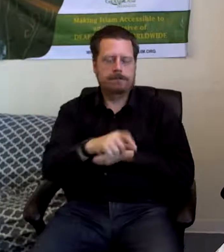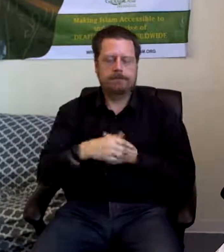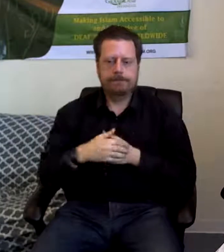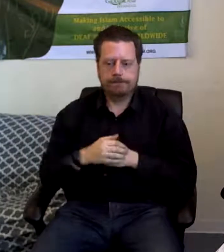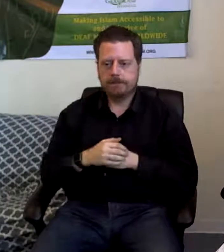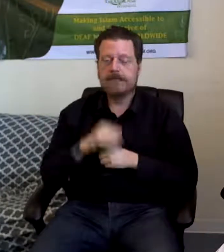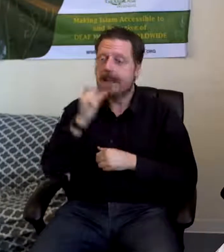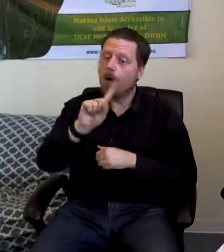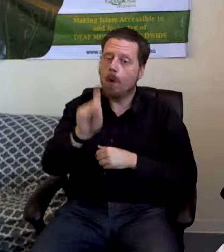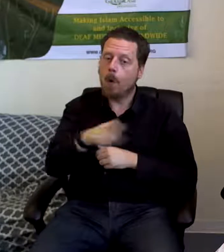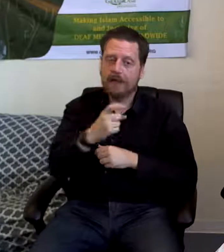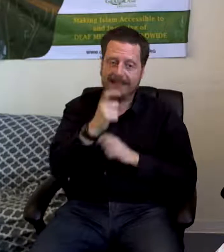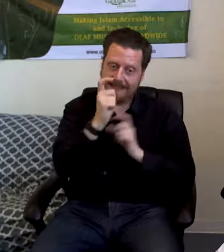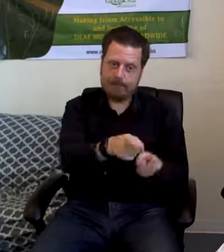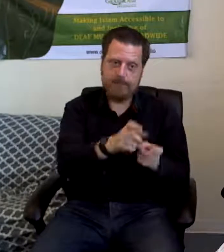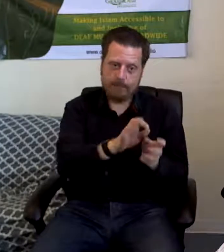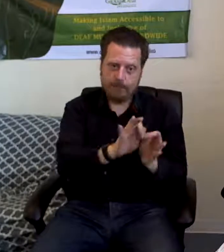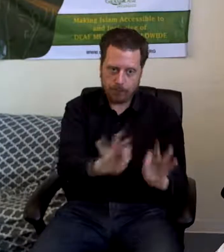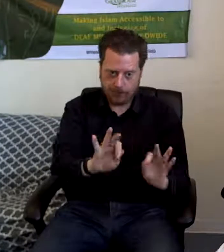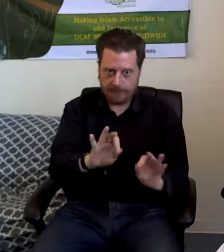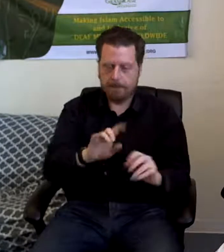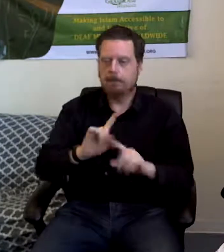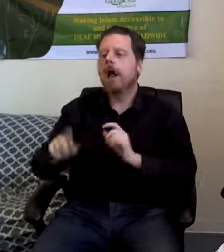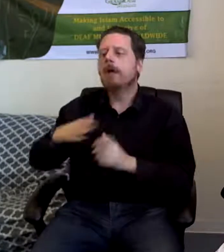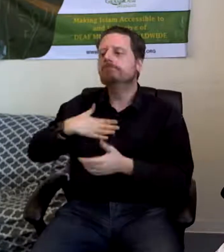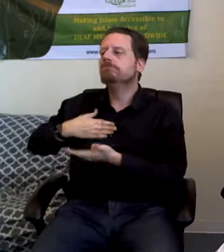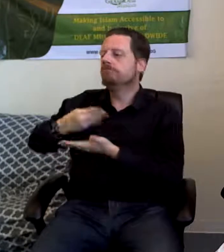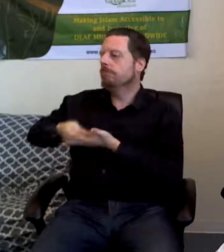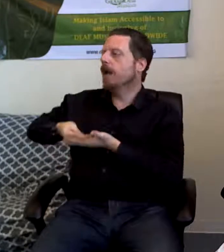only setting him free, I'm giving him money